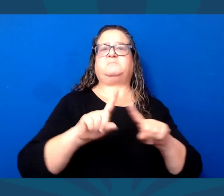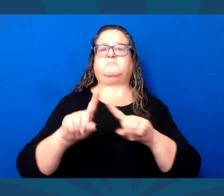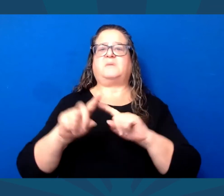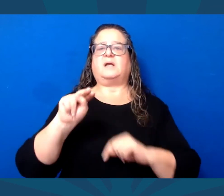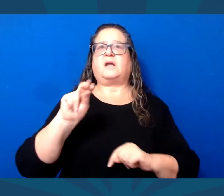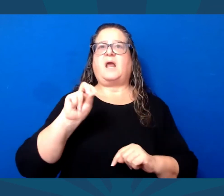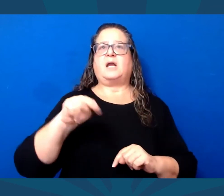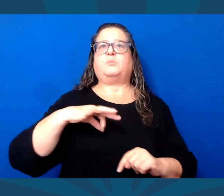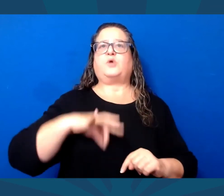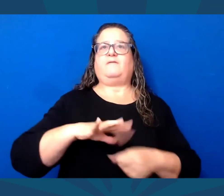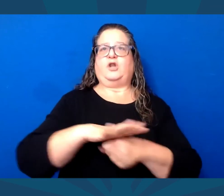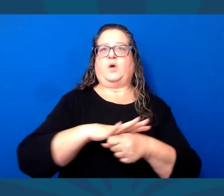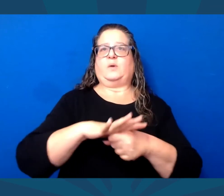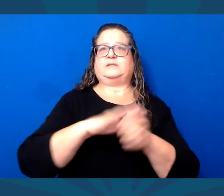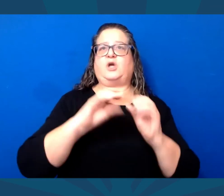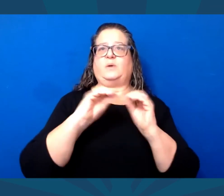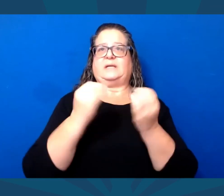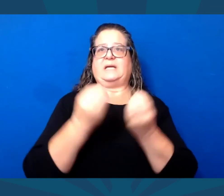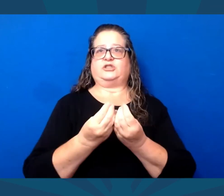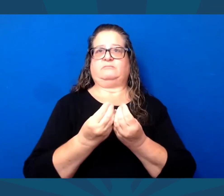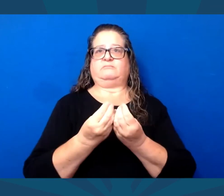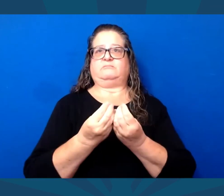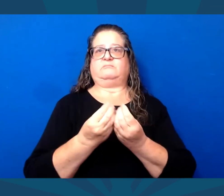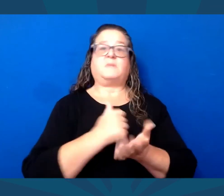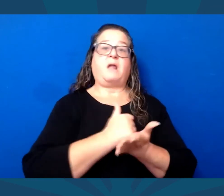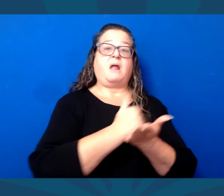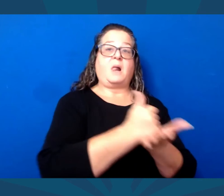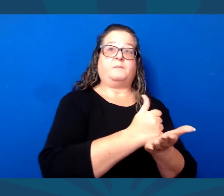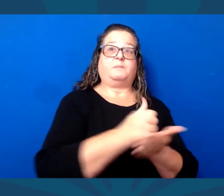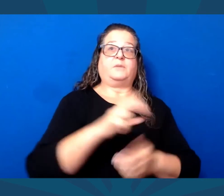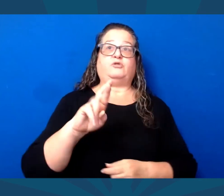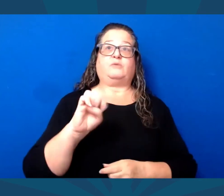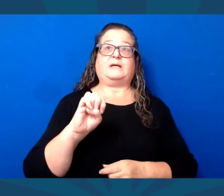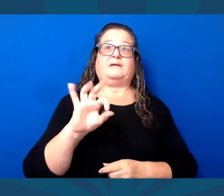Tatiana serves the community through several local nonprofits,